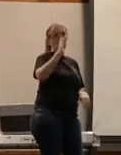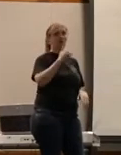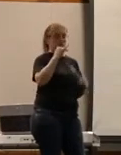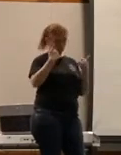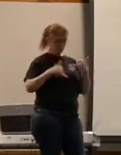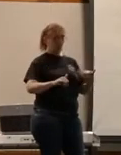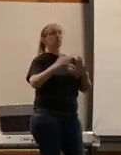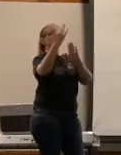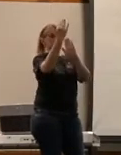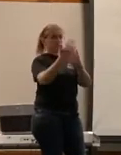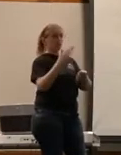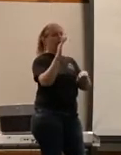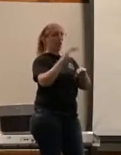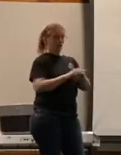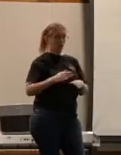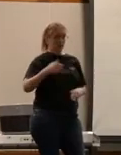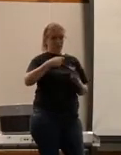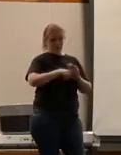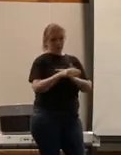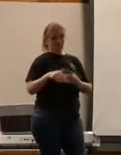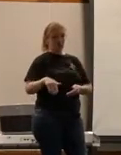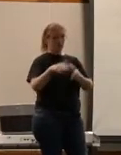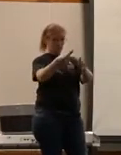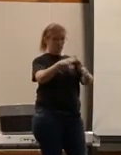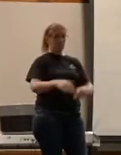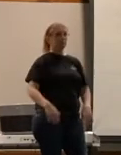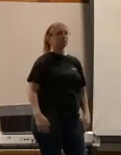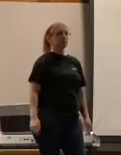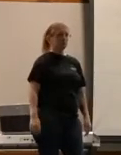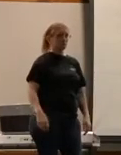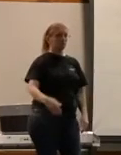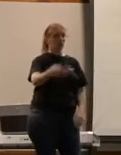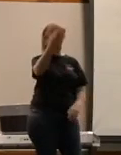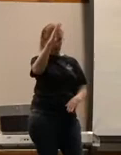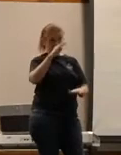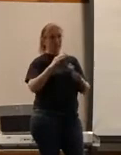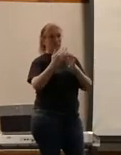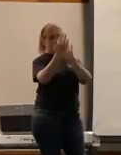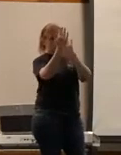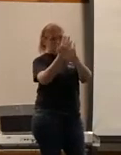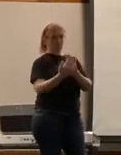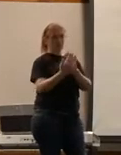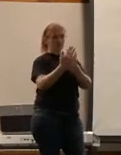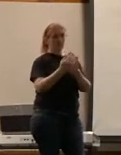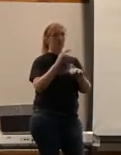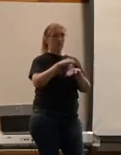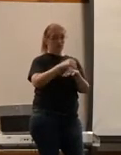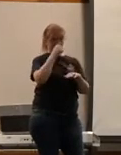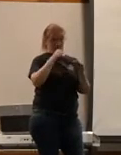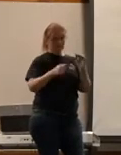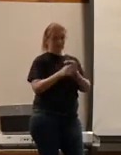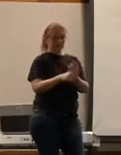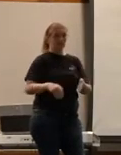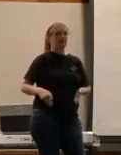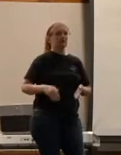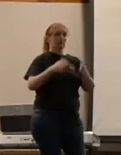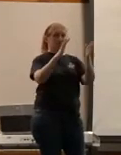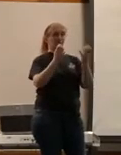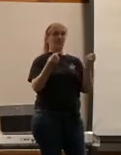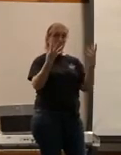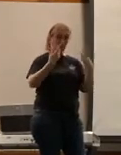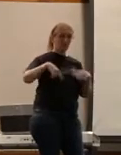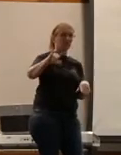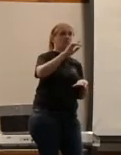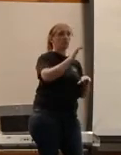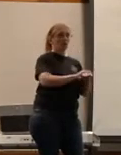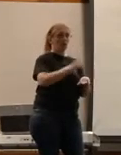Street. Amen. Say, God is present on Hidden Street. God is present on Hidden Street. Say it like you mean it, because some of you are on Hidden Street right now.